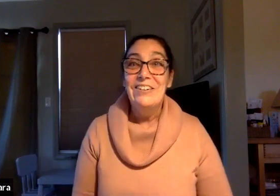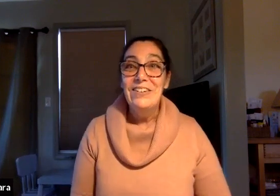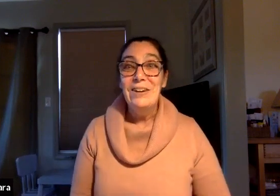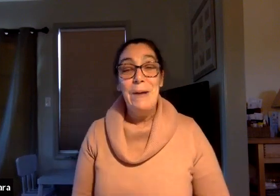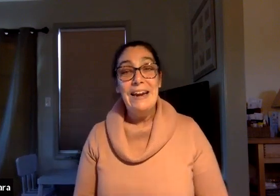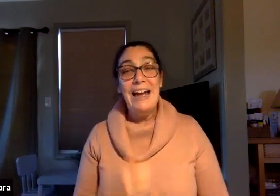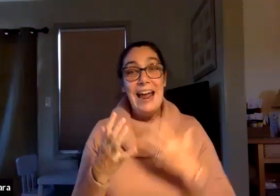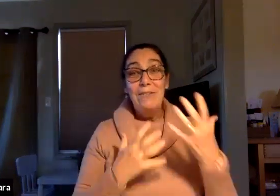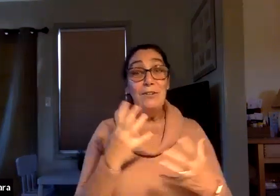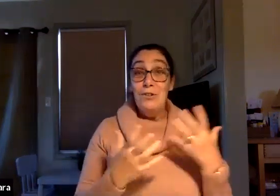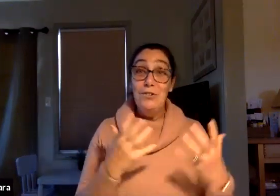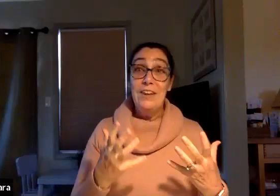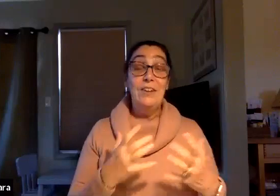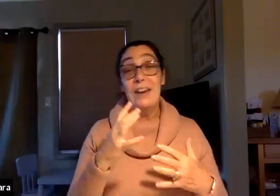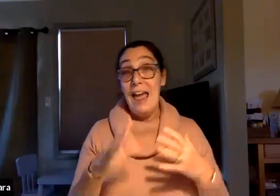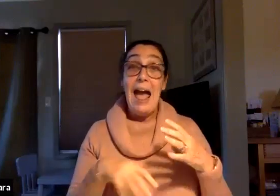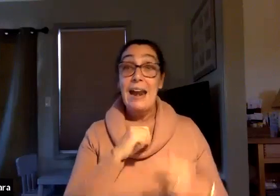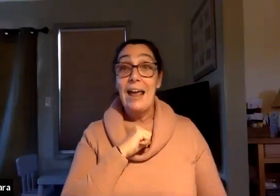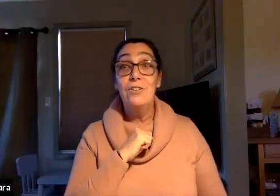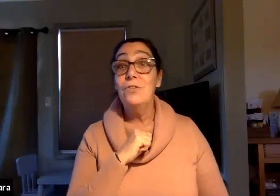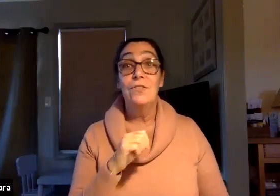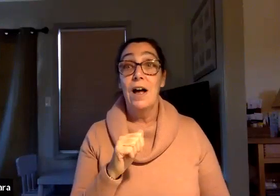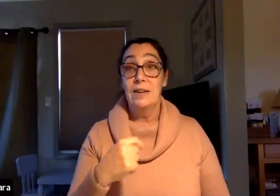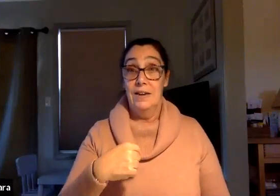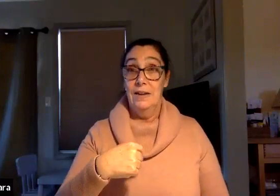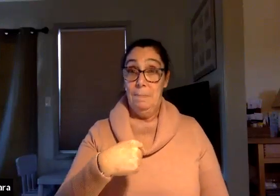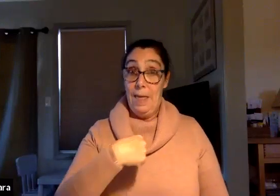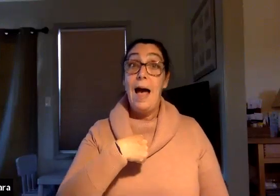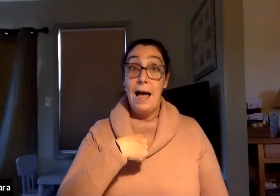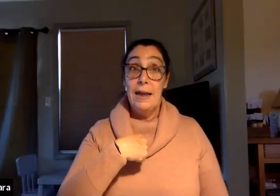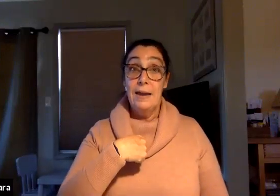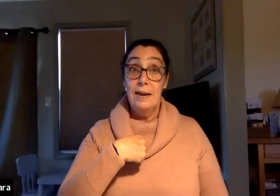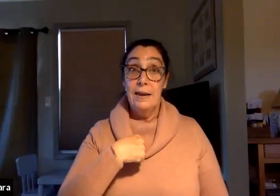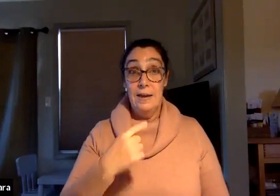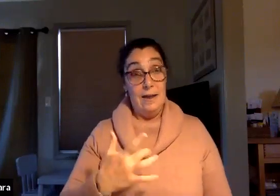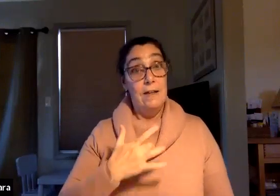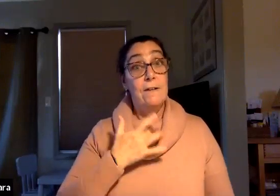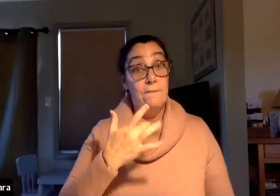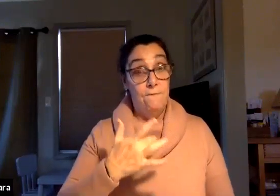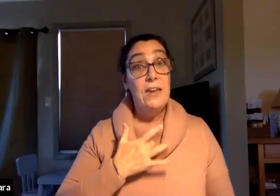So depending on how you use it, you can add attitude or not. I